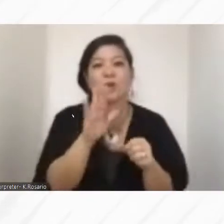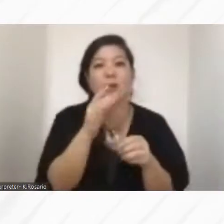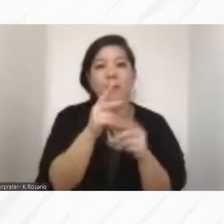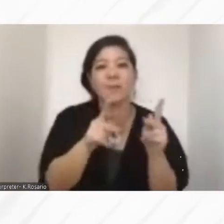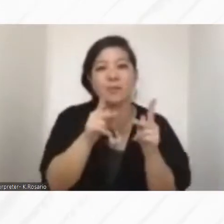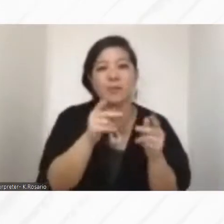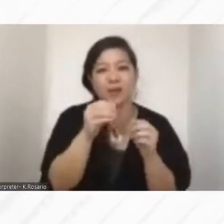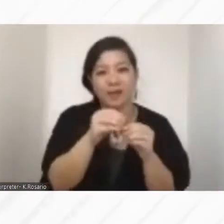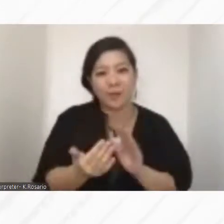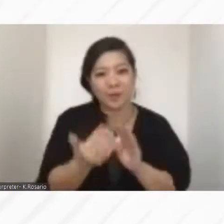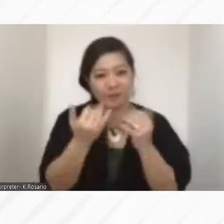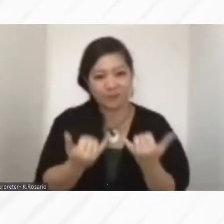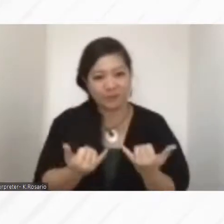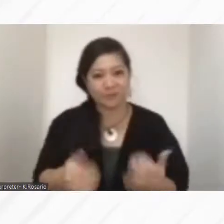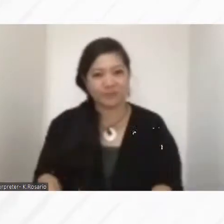person.